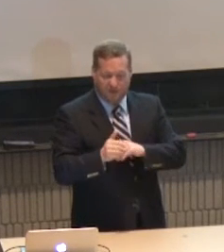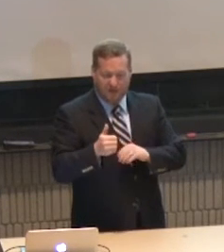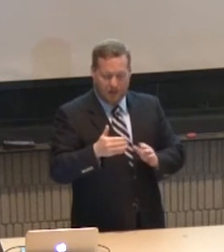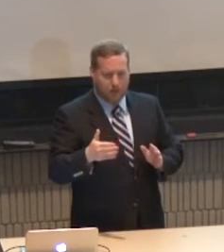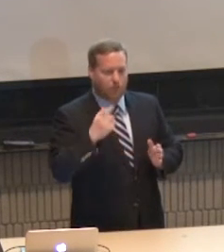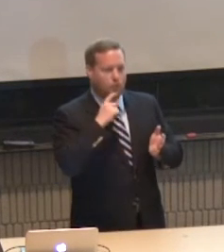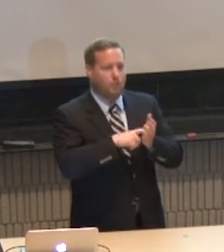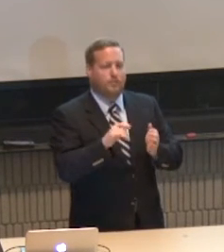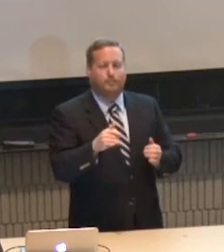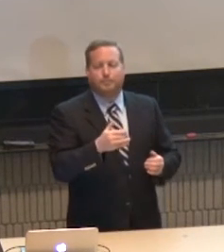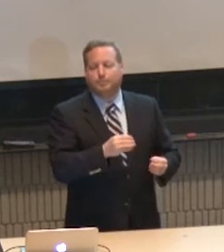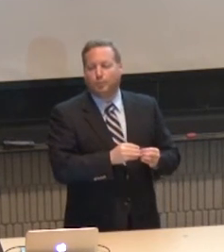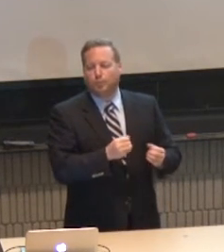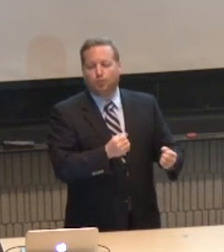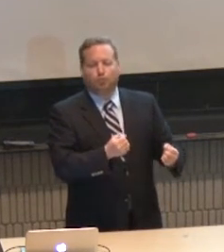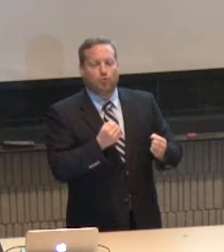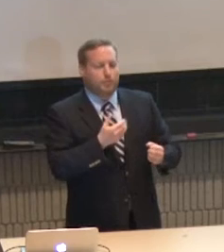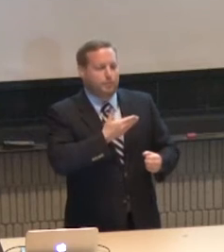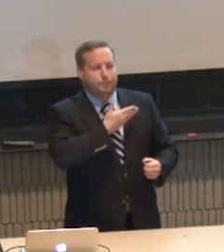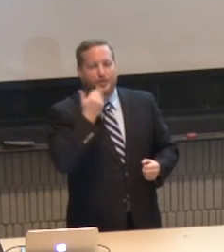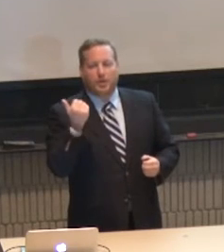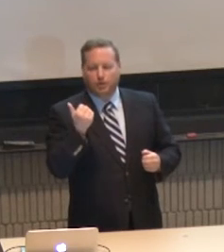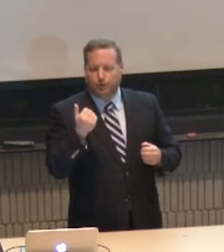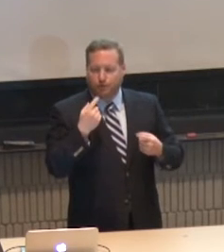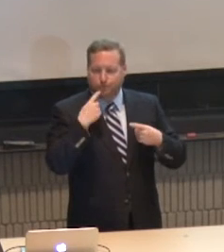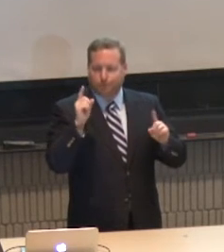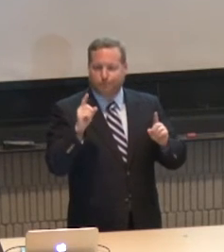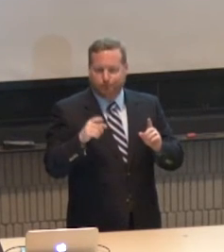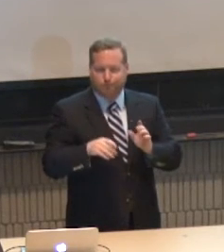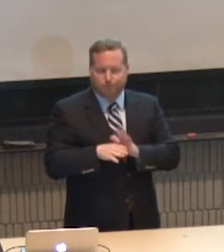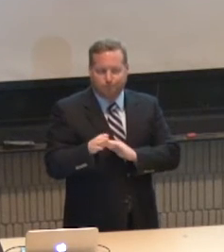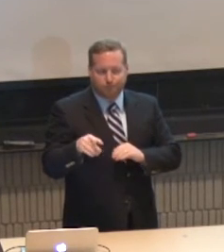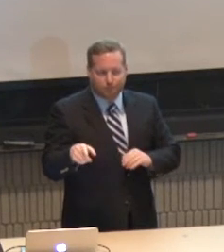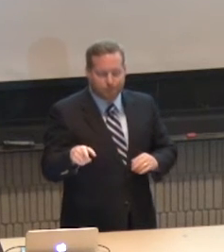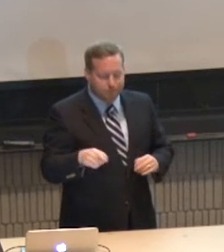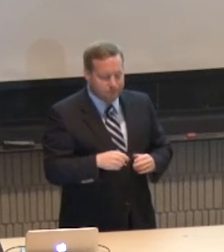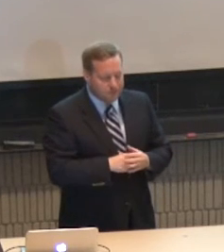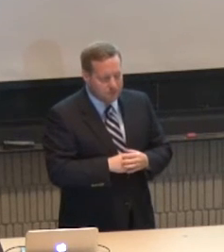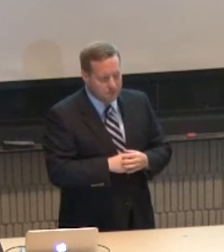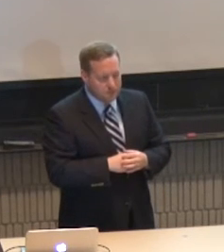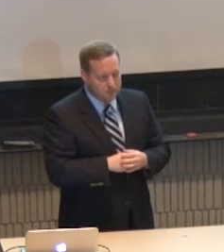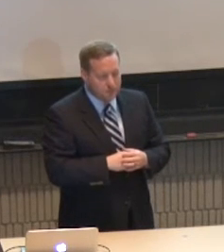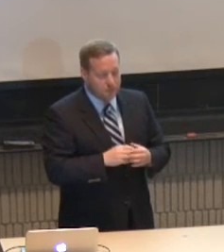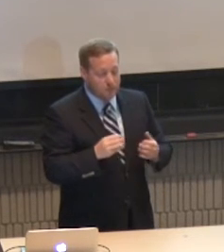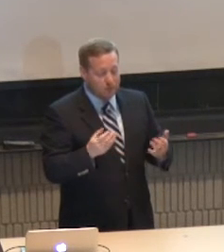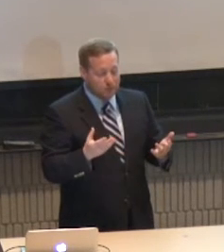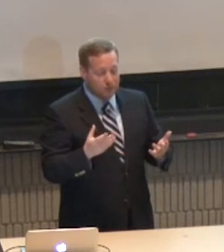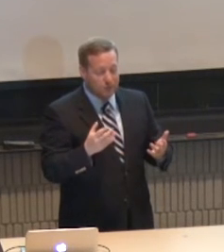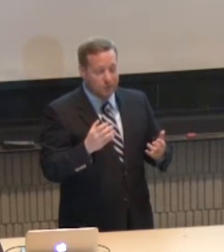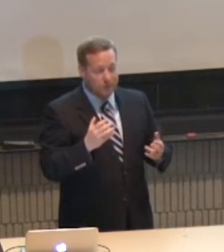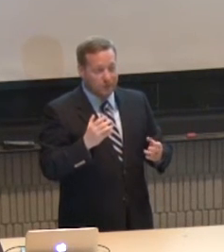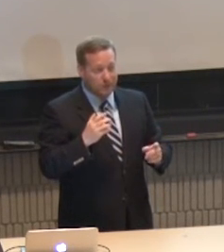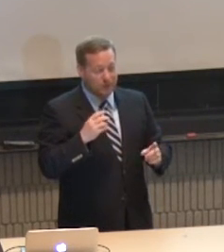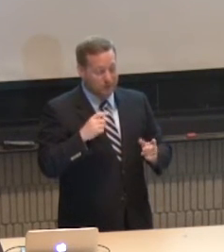But if they were done separately with a time in between, that there was much more success in the second